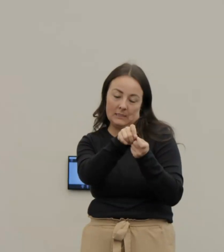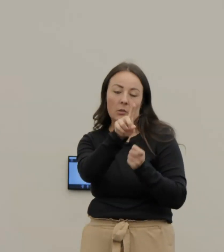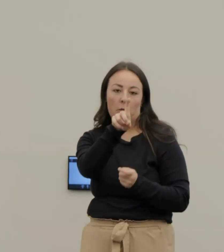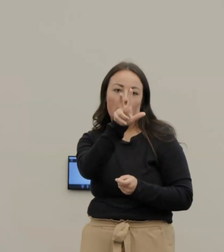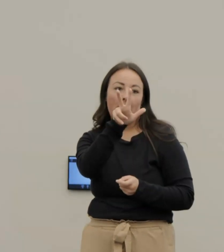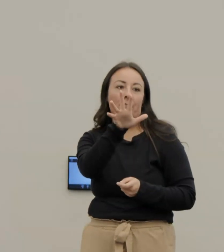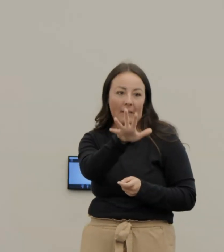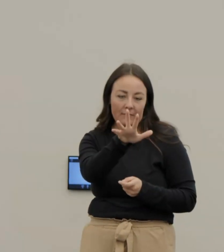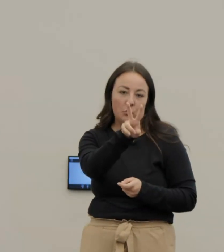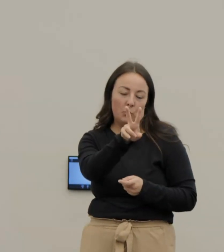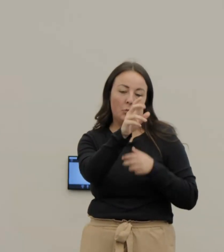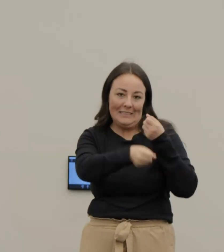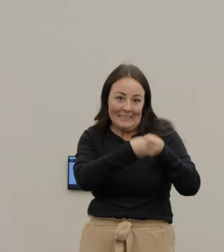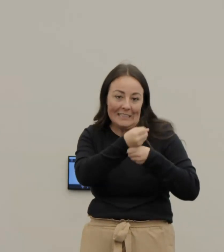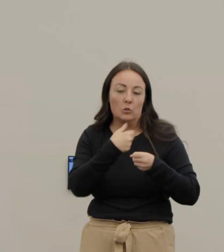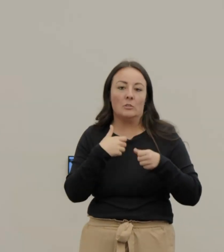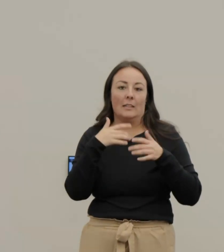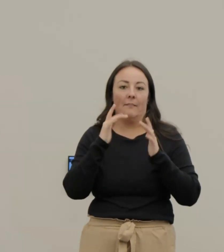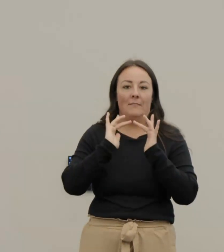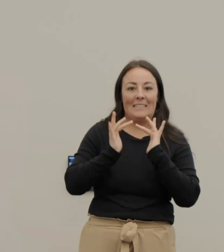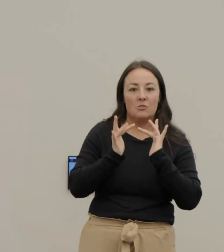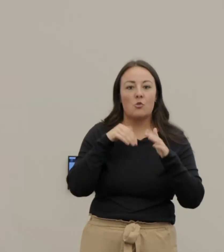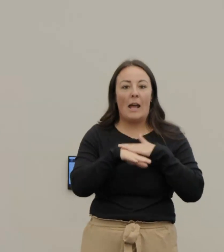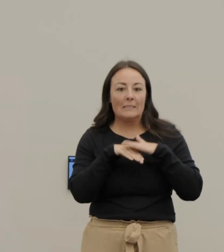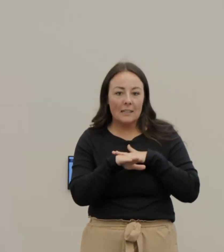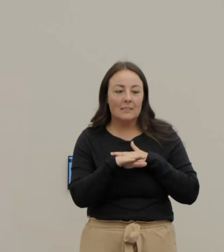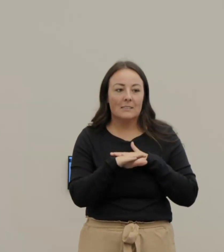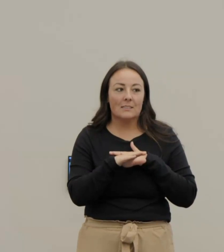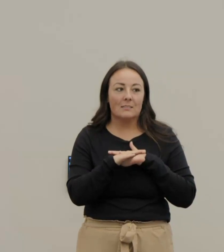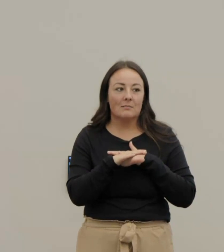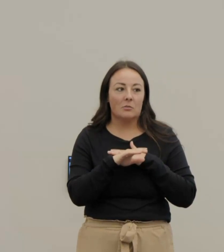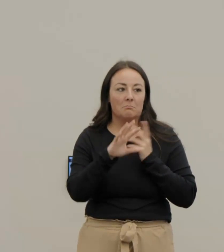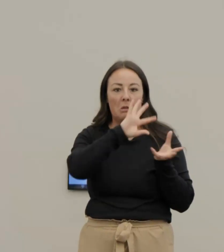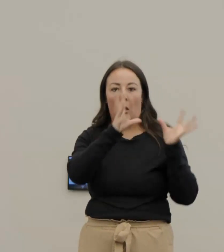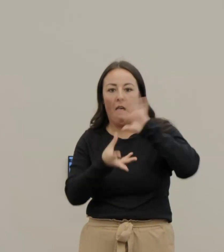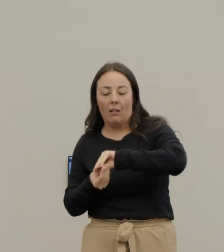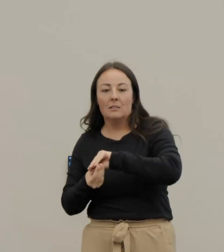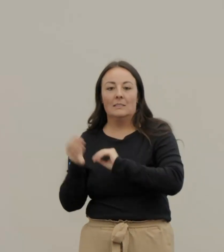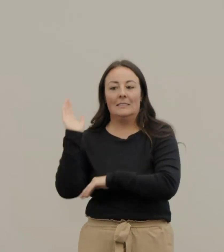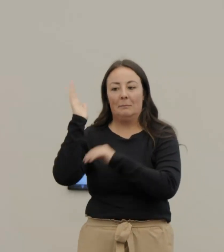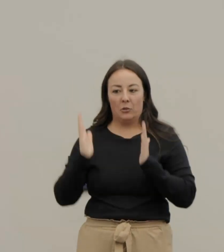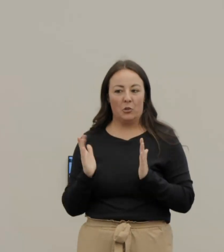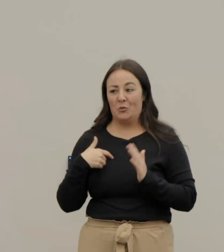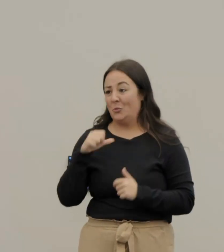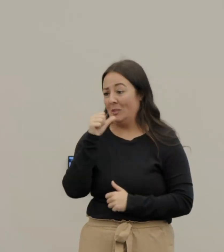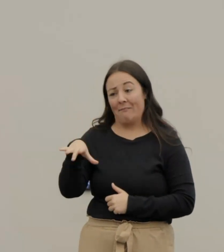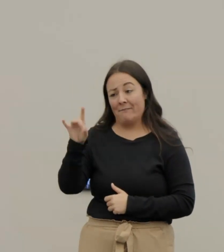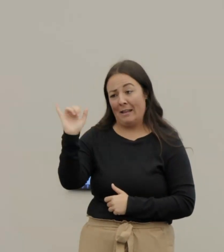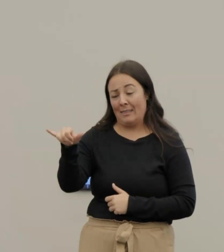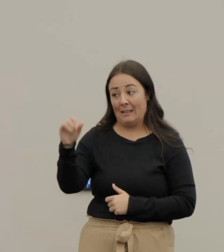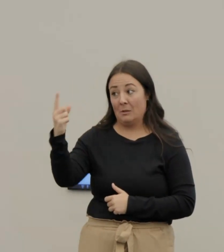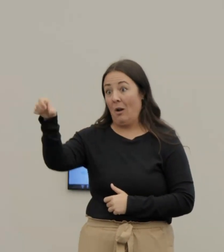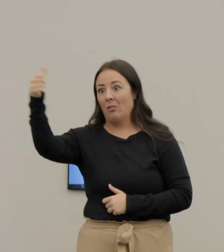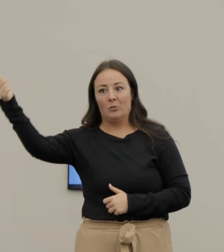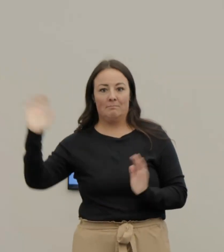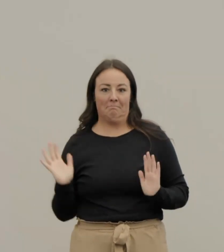152 years of digital accessibility experience across all the speakers in 2 days. I don't think you're gonna find that. And I've